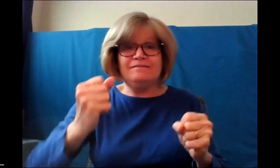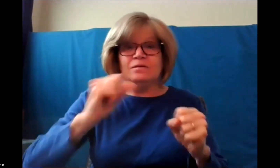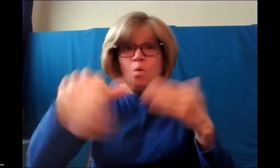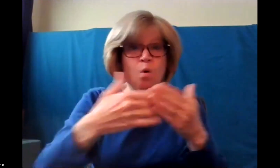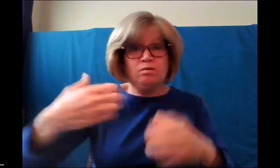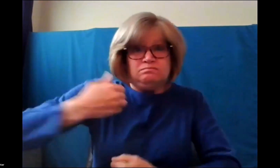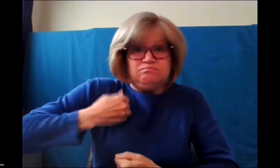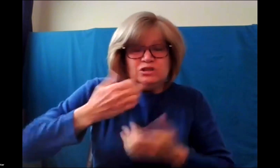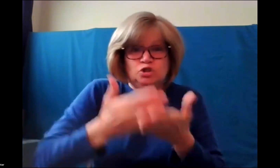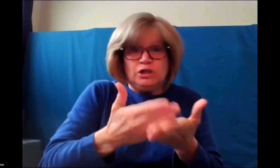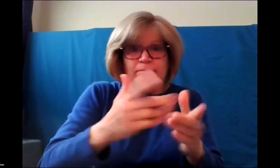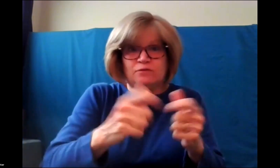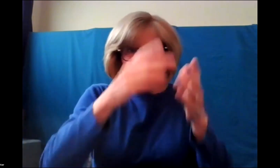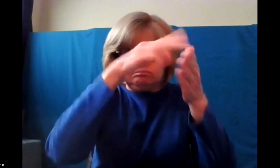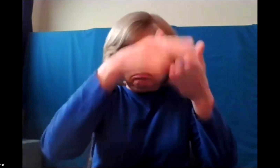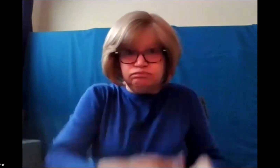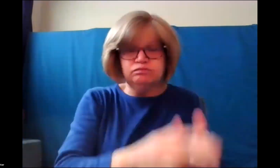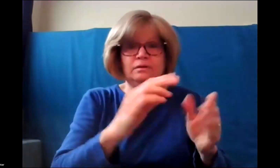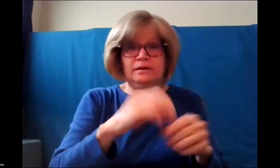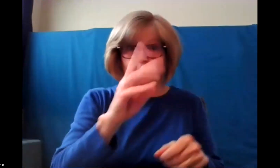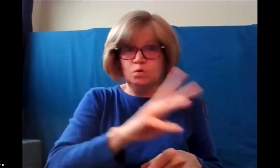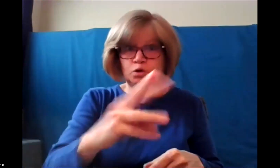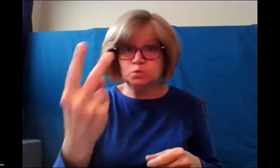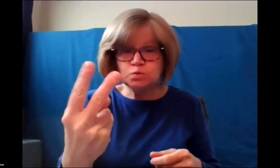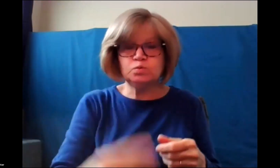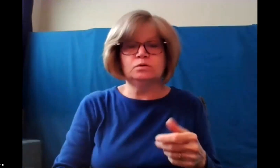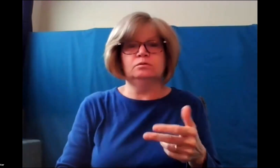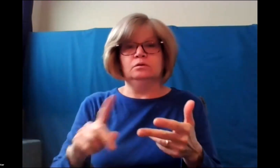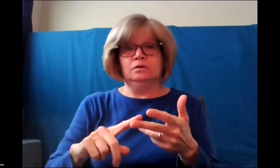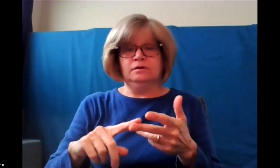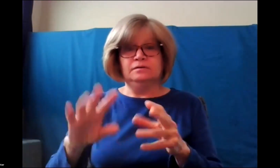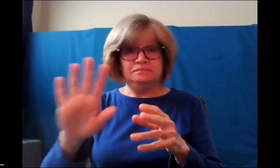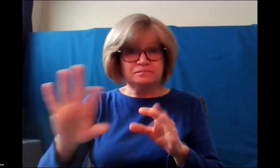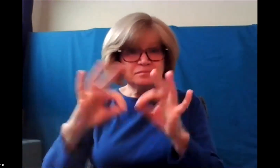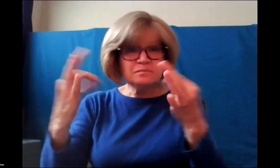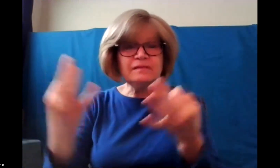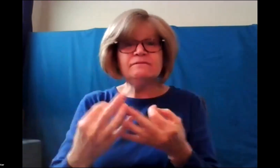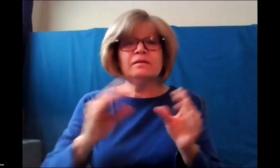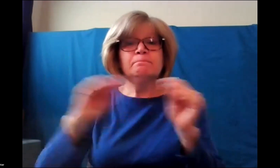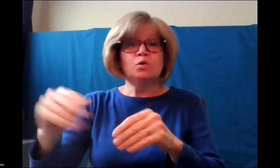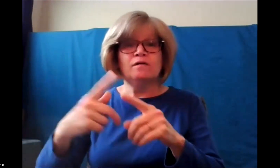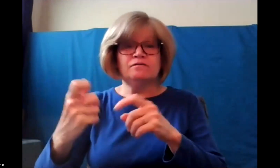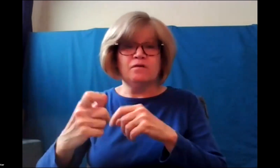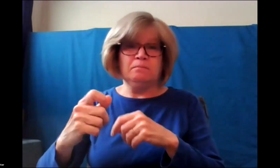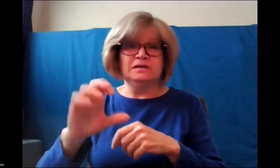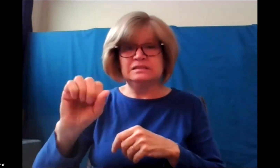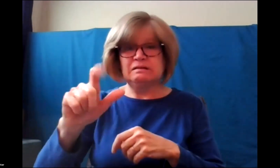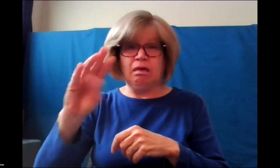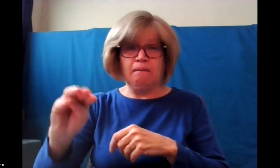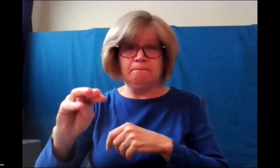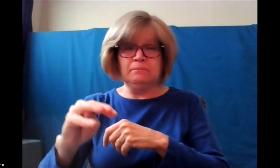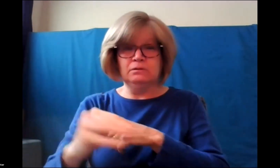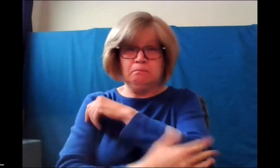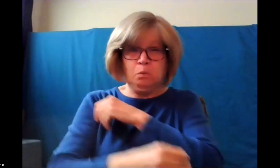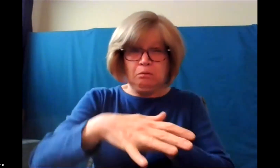troop ship from sinking during World War II. A family moved from the slums into their